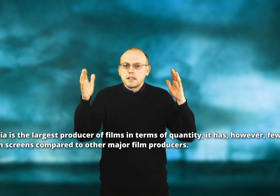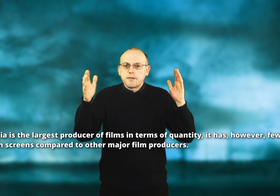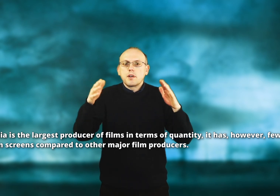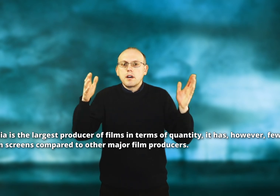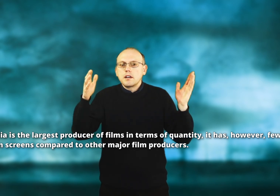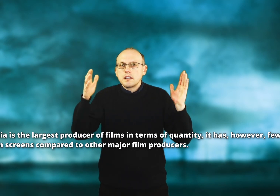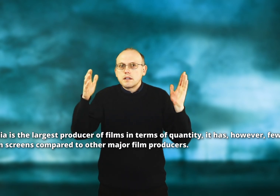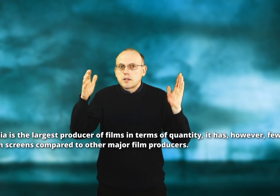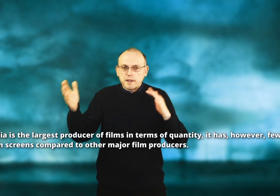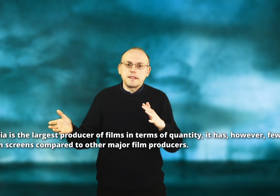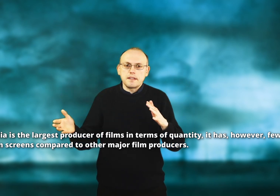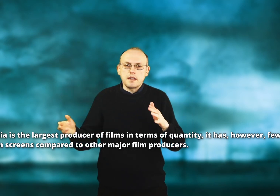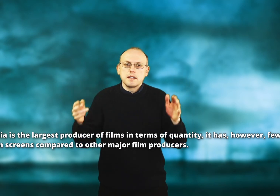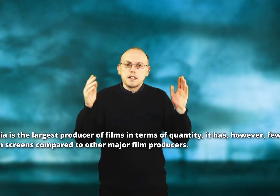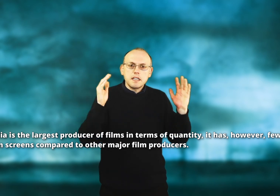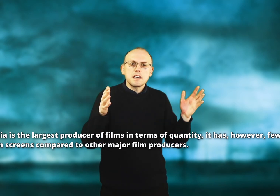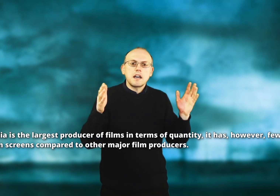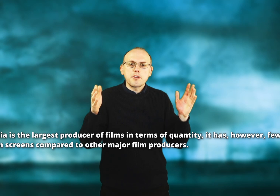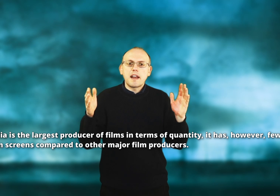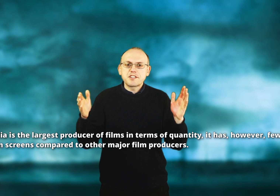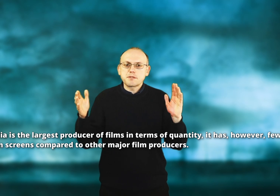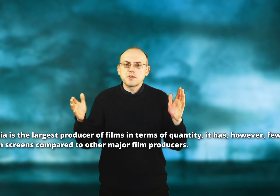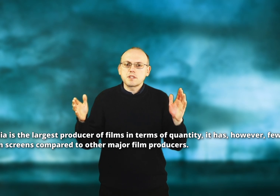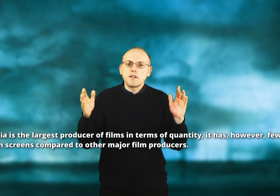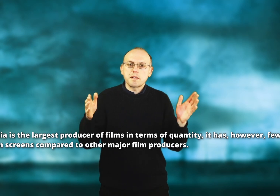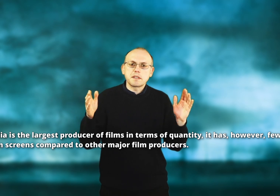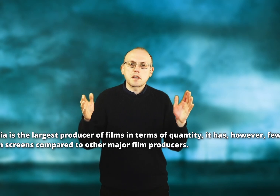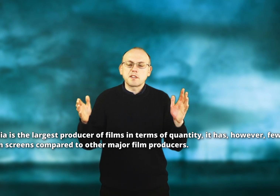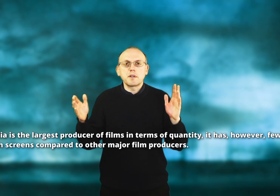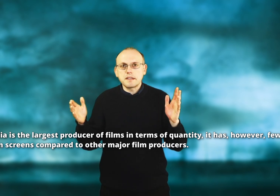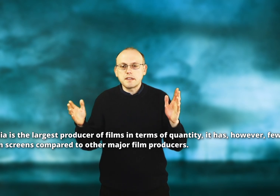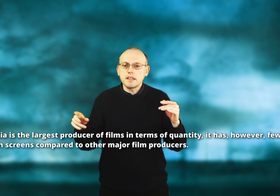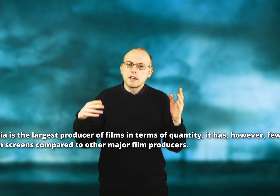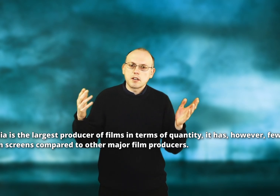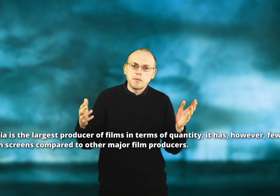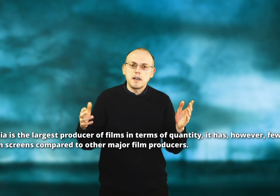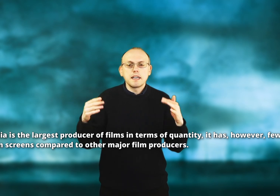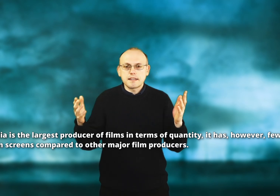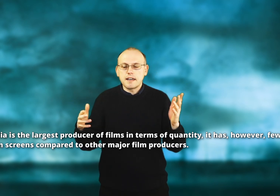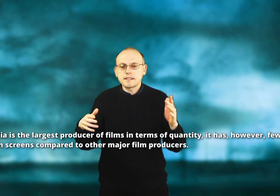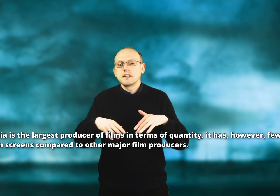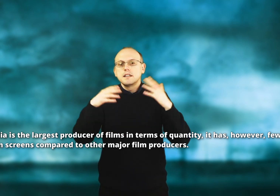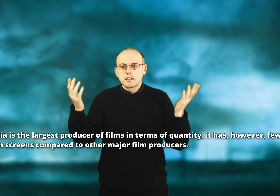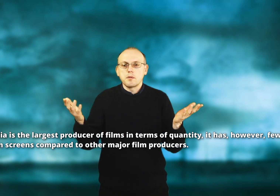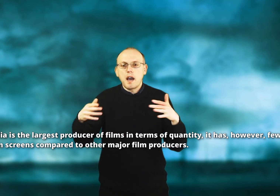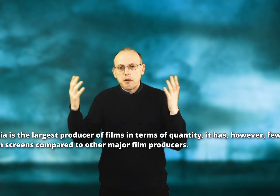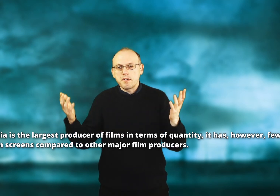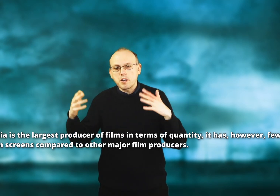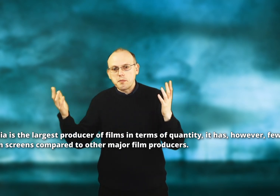after quantity. India is the largest producer of films in terms of quantity, comma, it has, comma, however, comma,